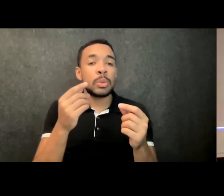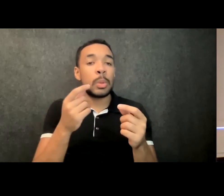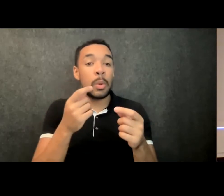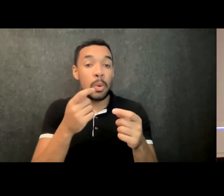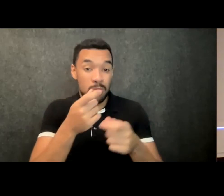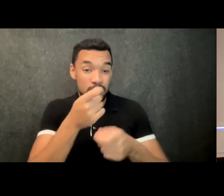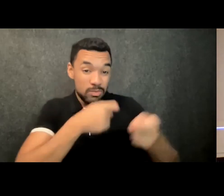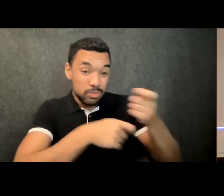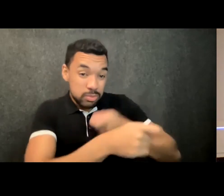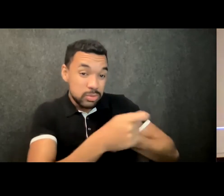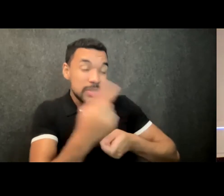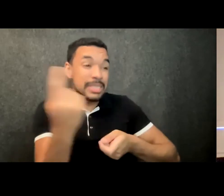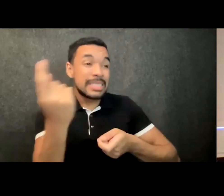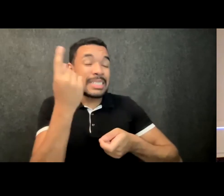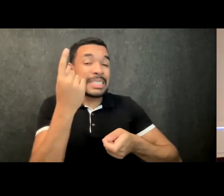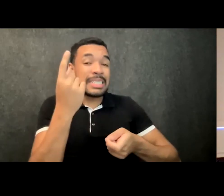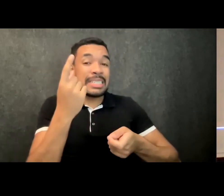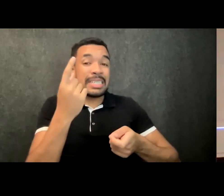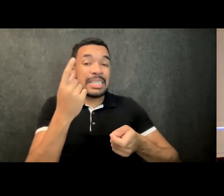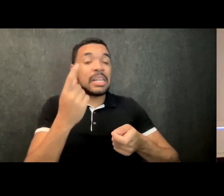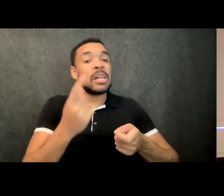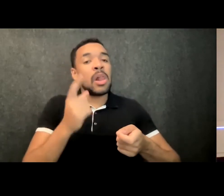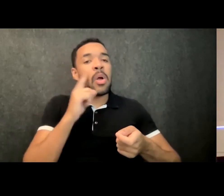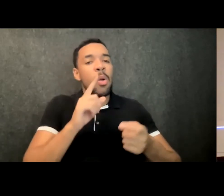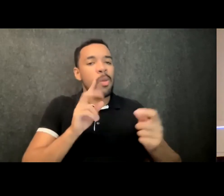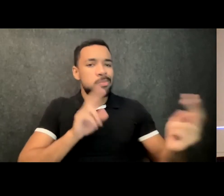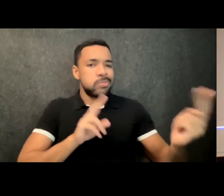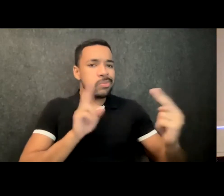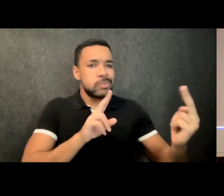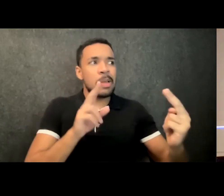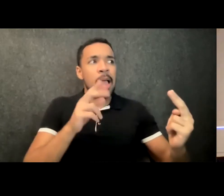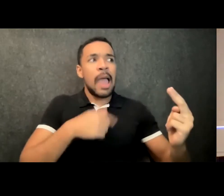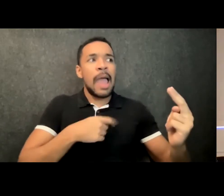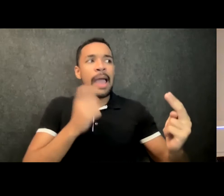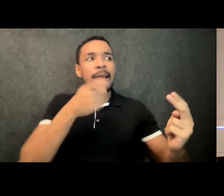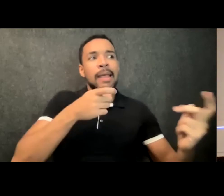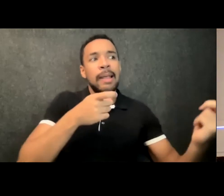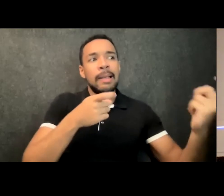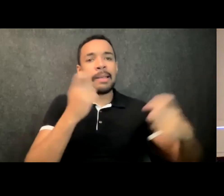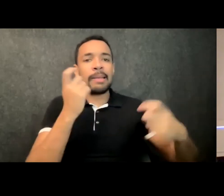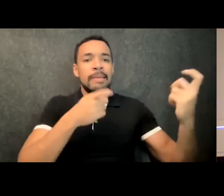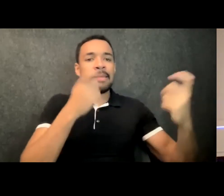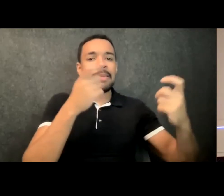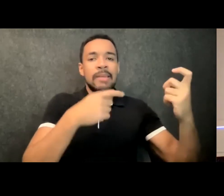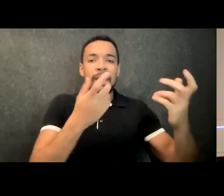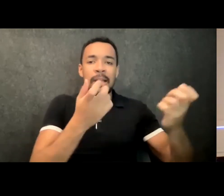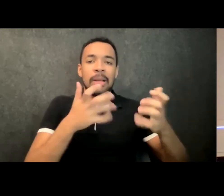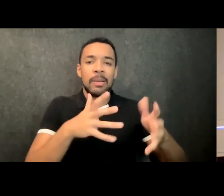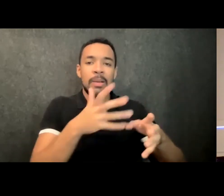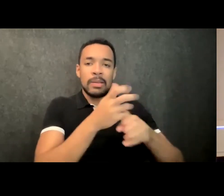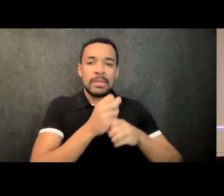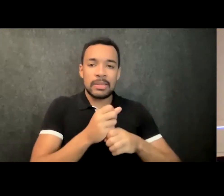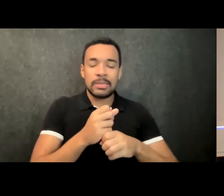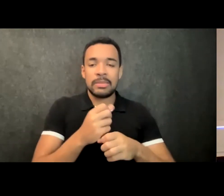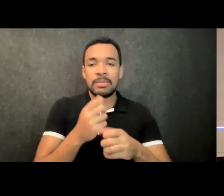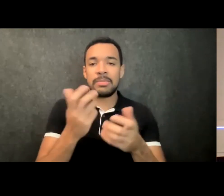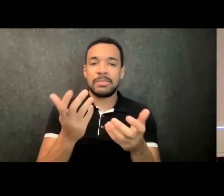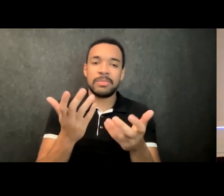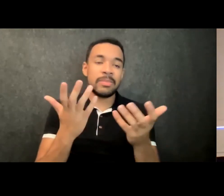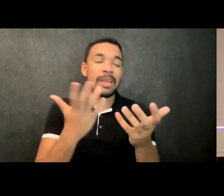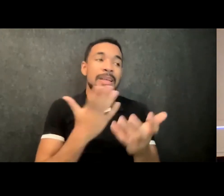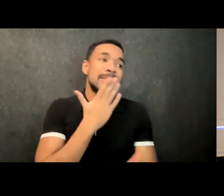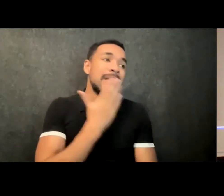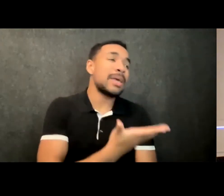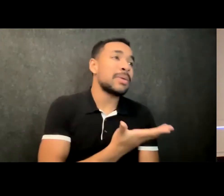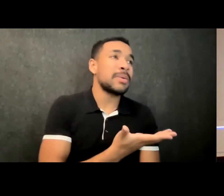until you won and you were the giver instead of the recipient. Thank you. Small words. I looked at